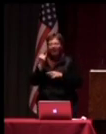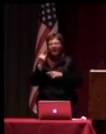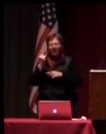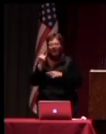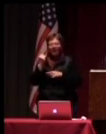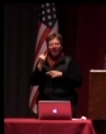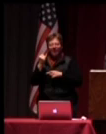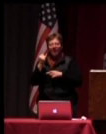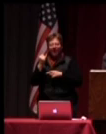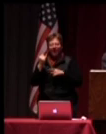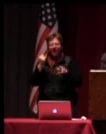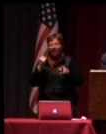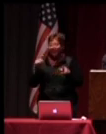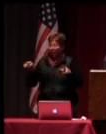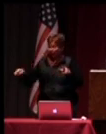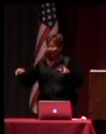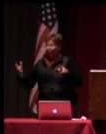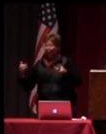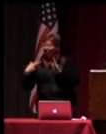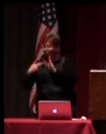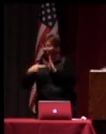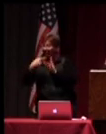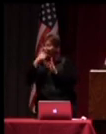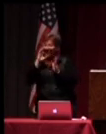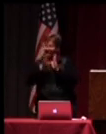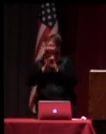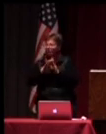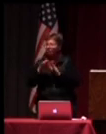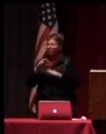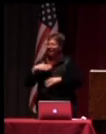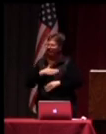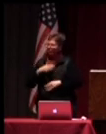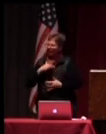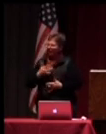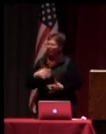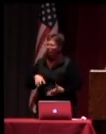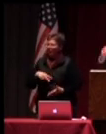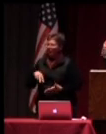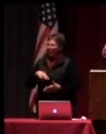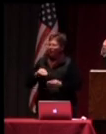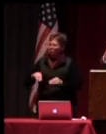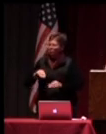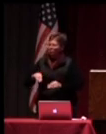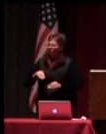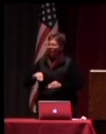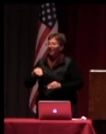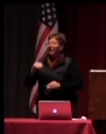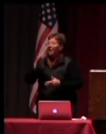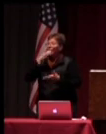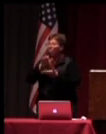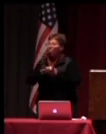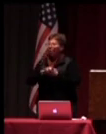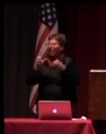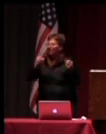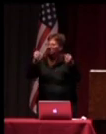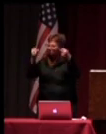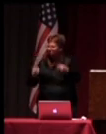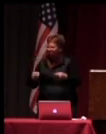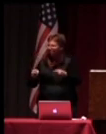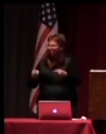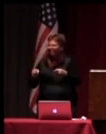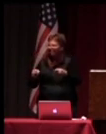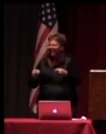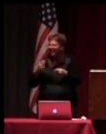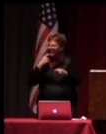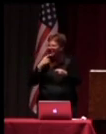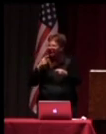when Gros wanted to paint this picture, Napoleon was so fidgety that he couldn't stand still for it. Josephine bent down and grabbed him around the